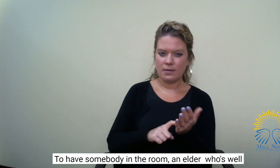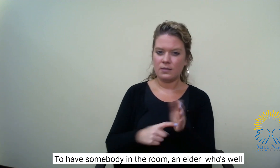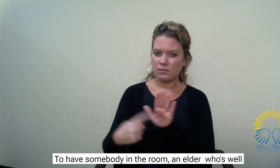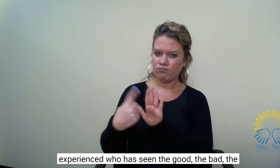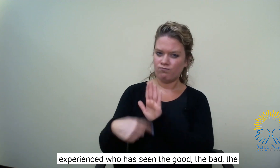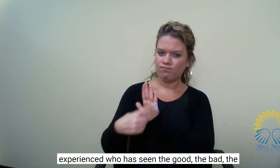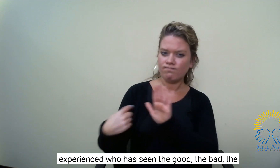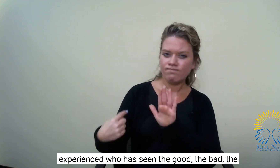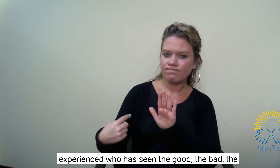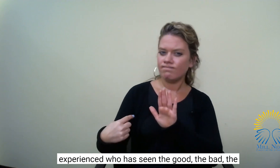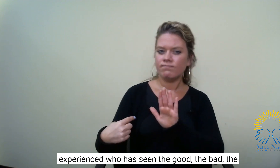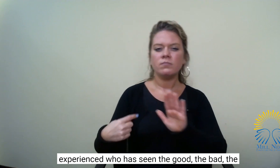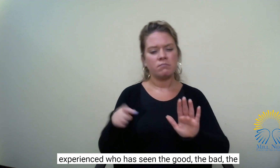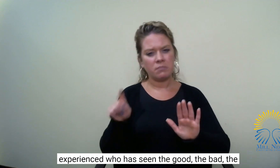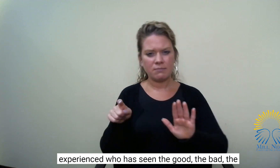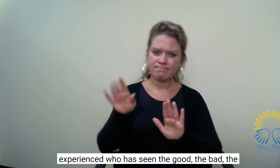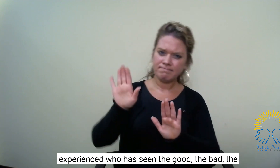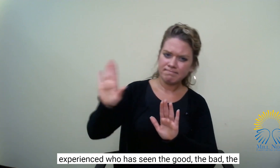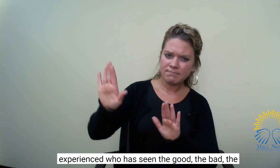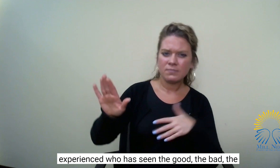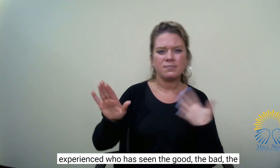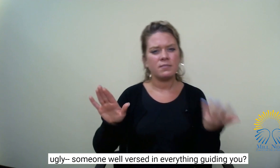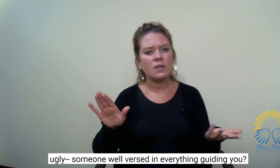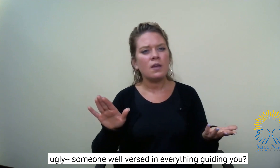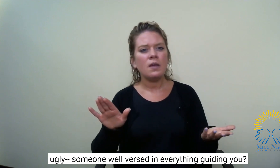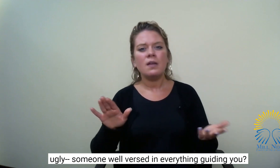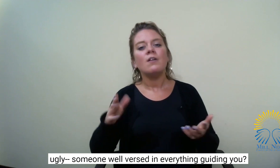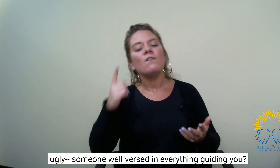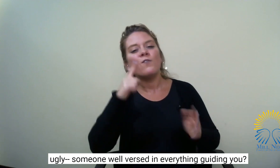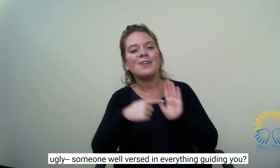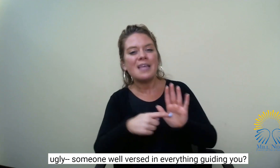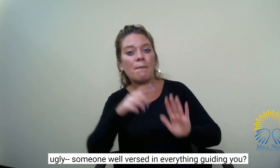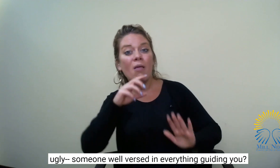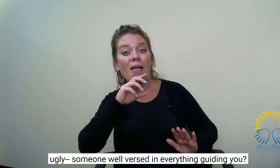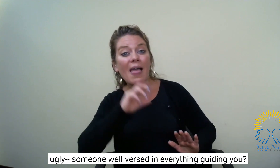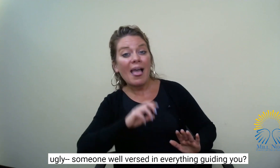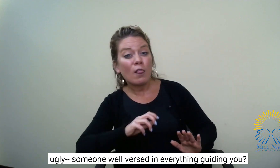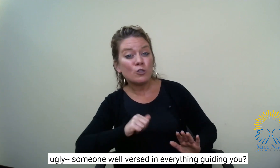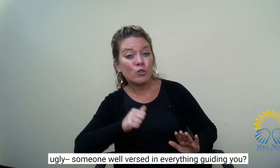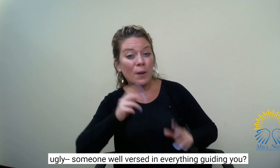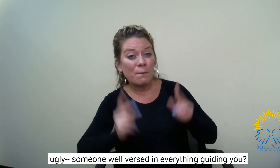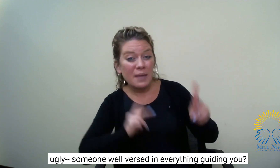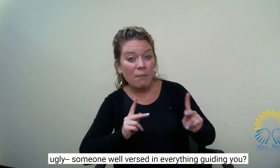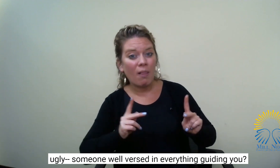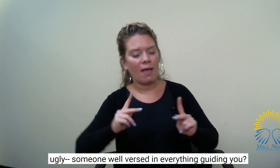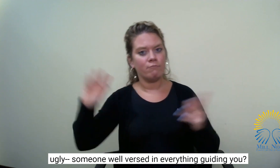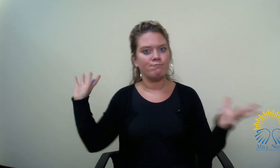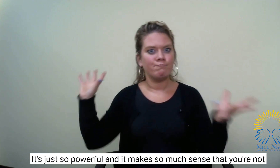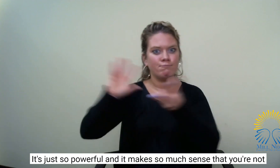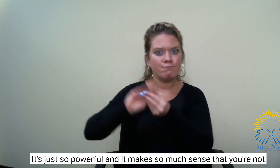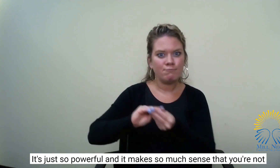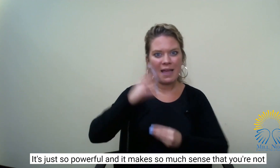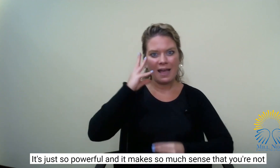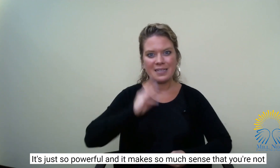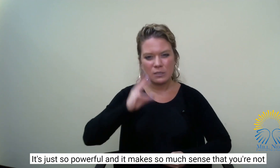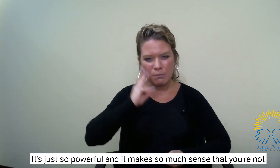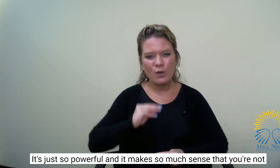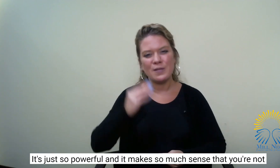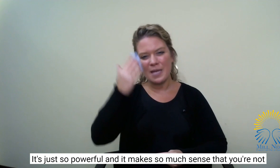well experienced, who's seen the good, the bad, the ugly, someone well versed in everything guiding you, it's just so powerful, and it